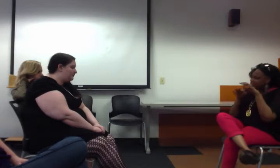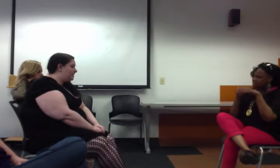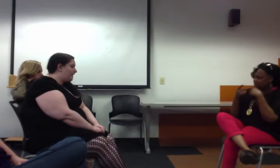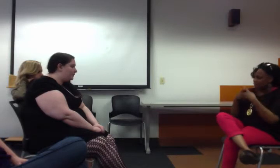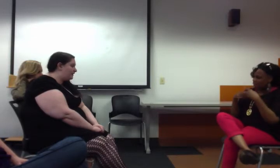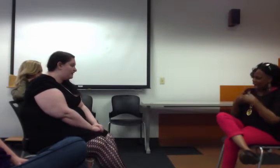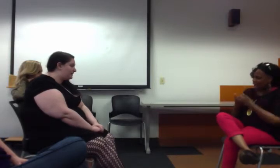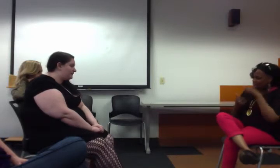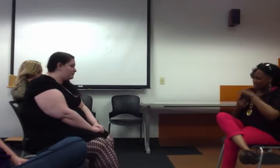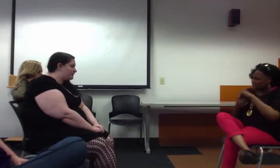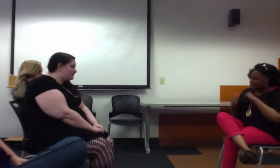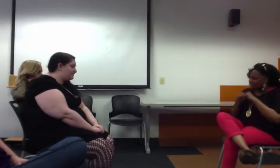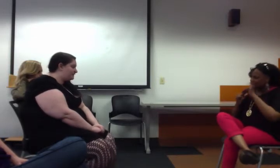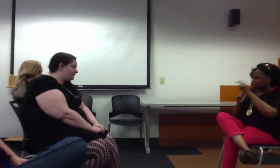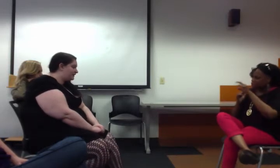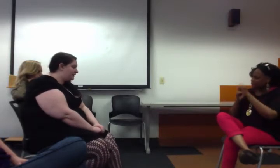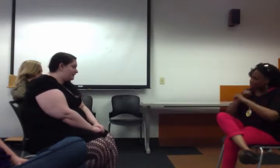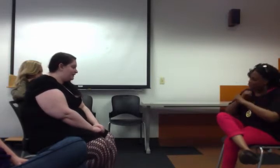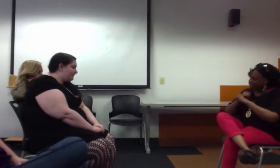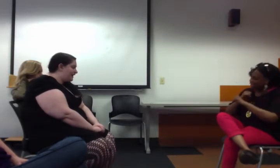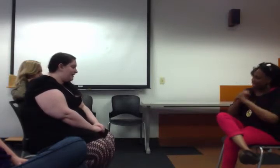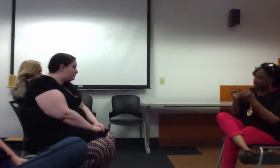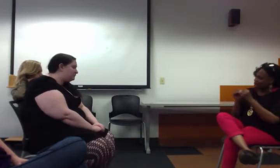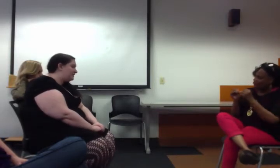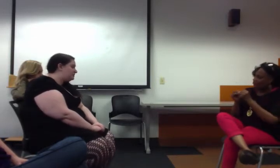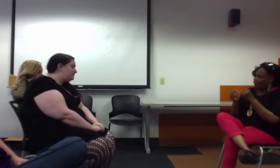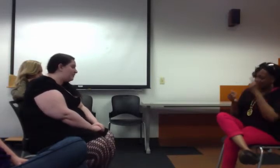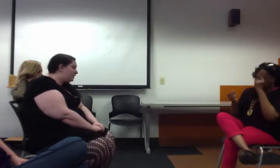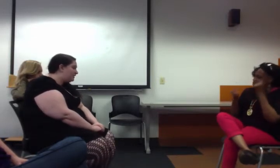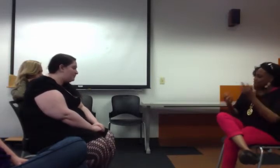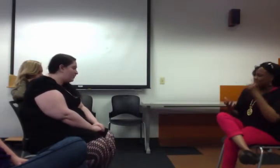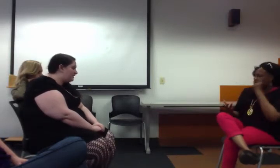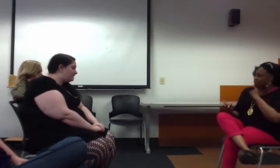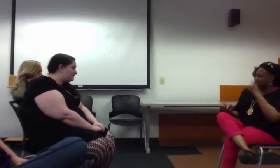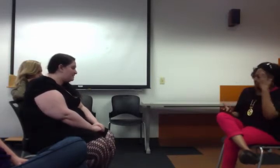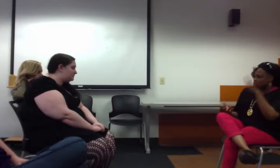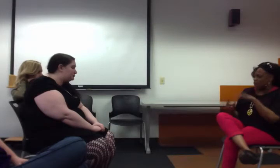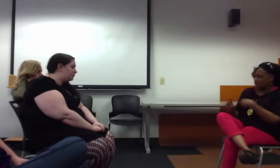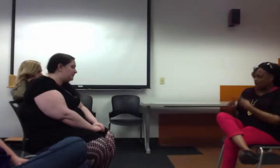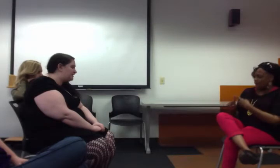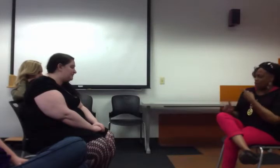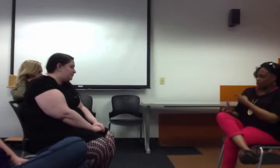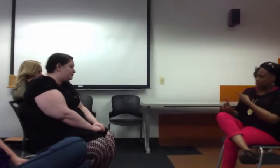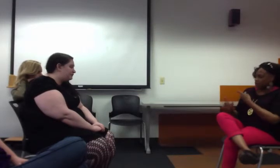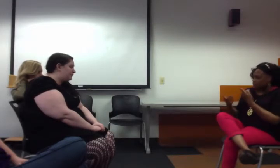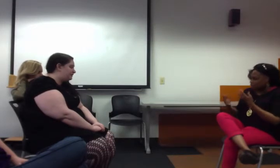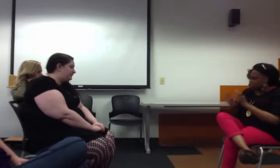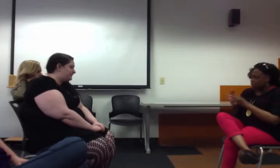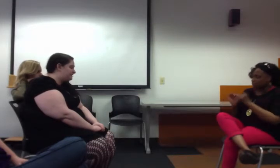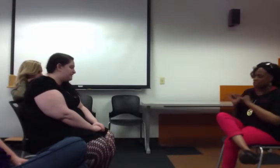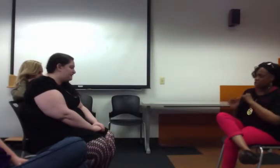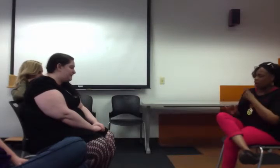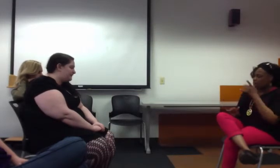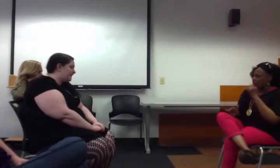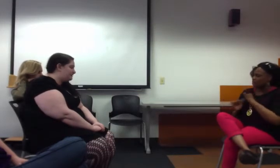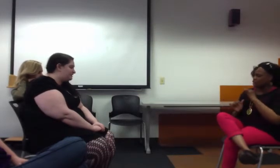I went in and I met the director of the theater, and I told him they should be marketing more because there's so many deaf people who don't know about this, about how it's an